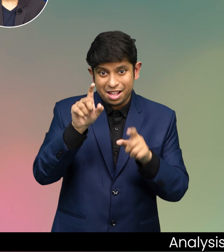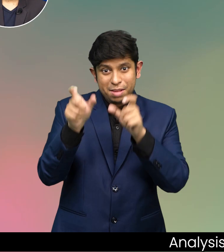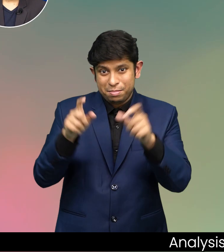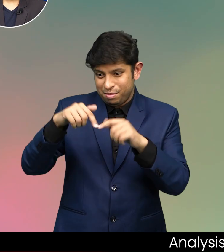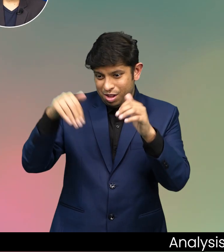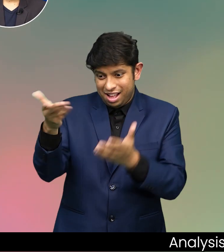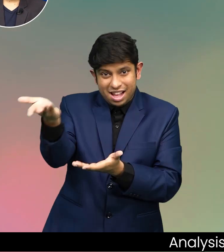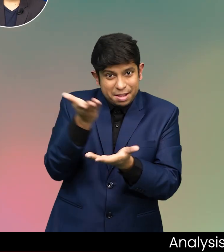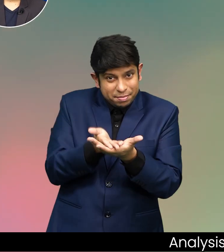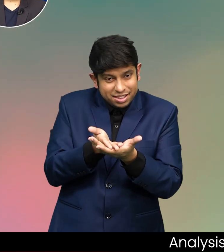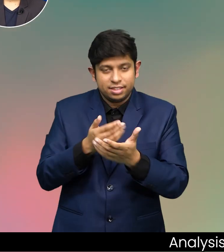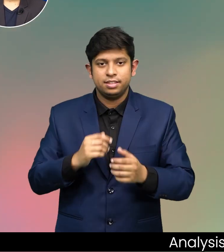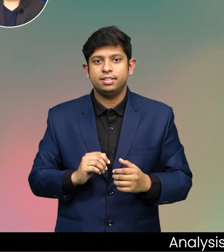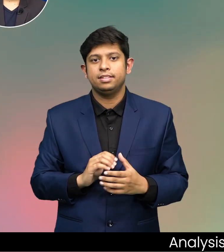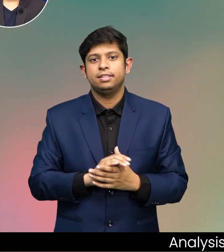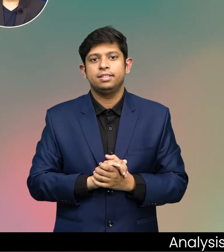Analysis of nomination.